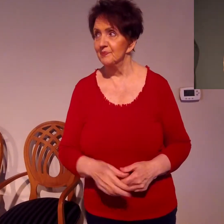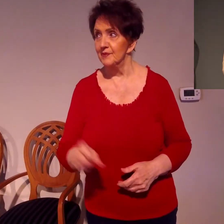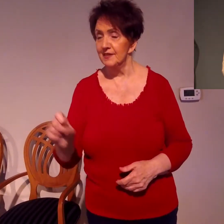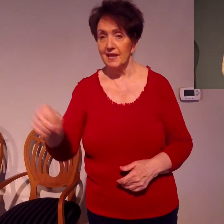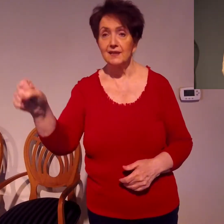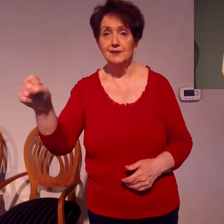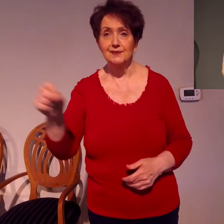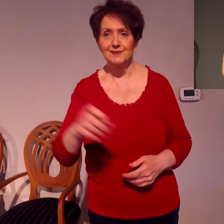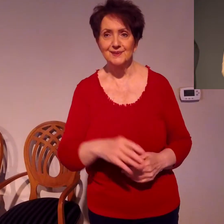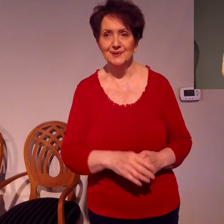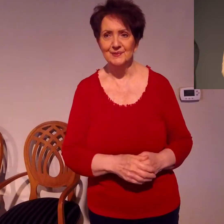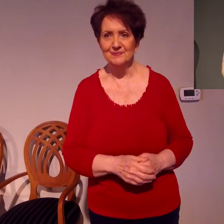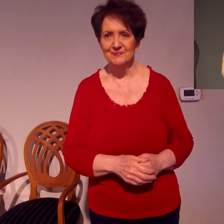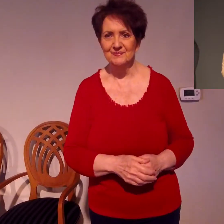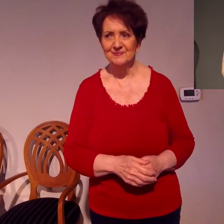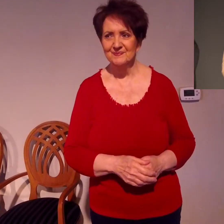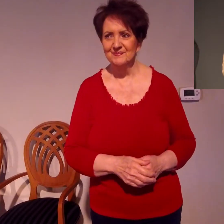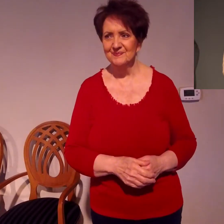She said yes.